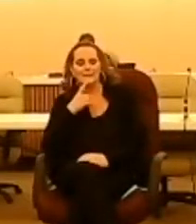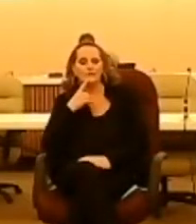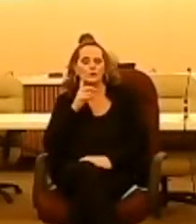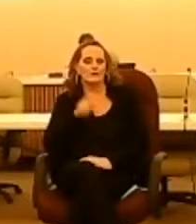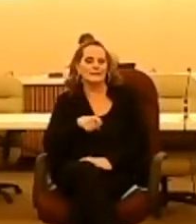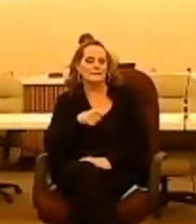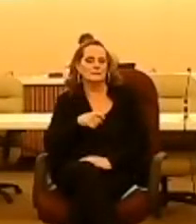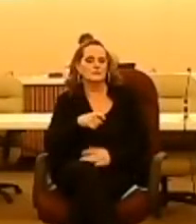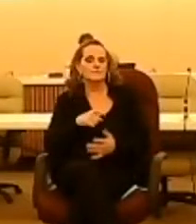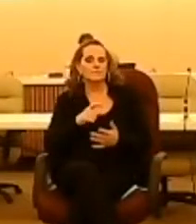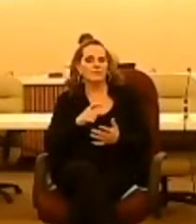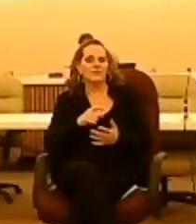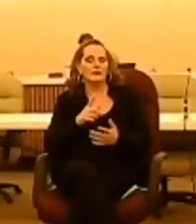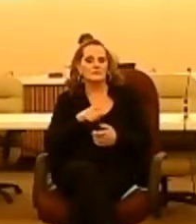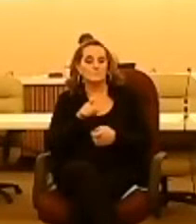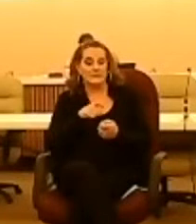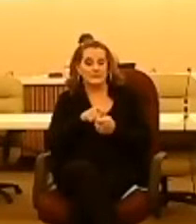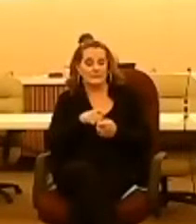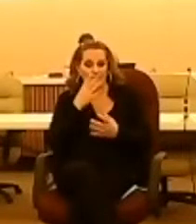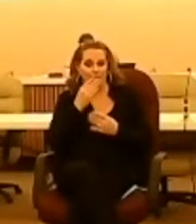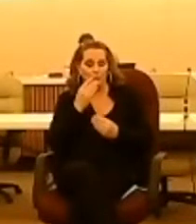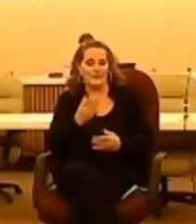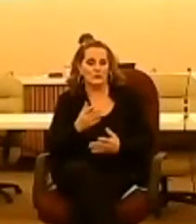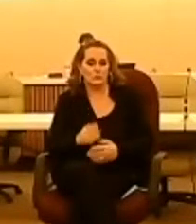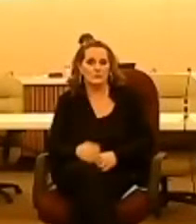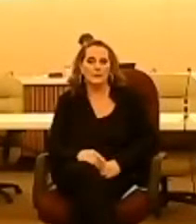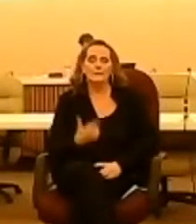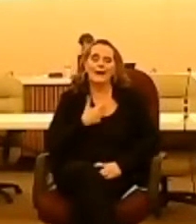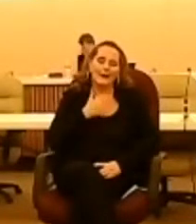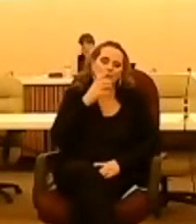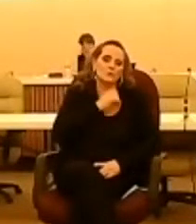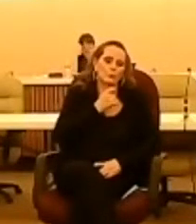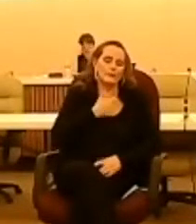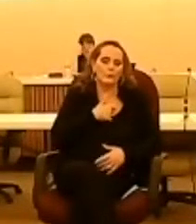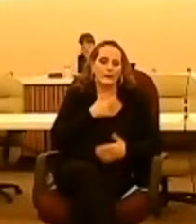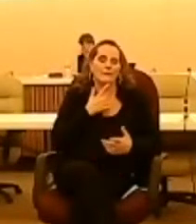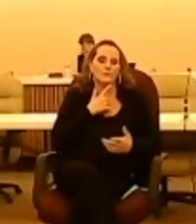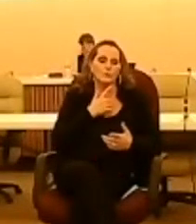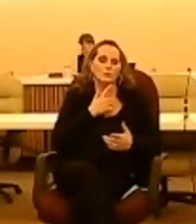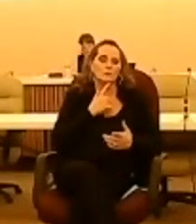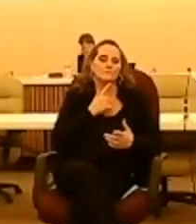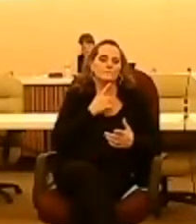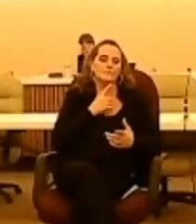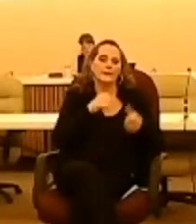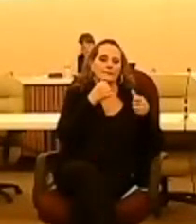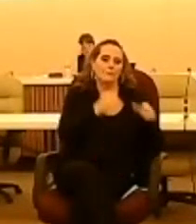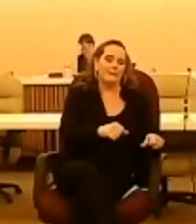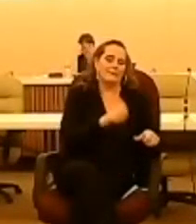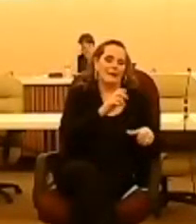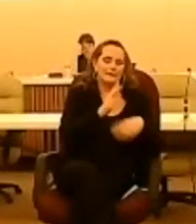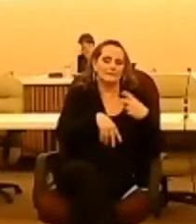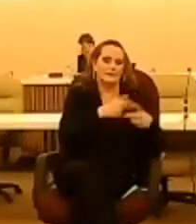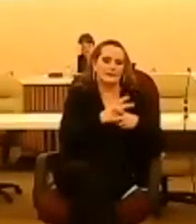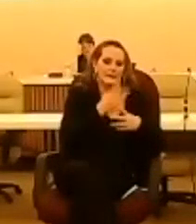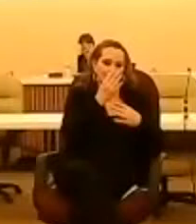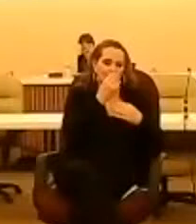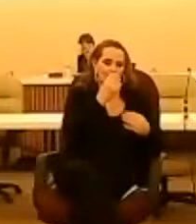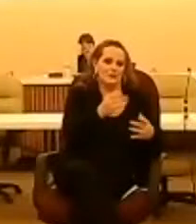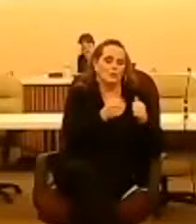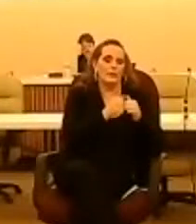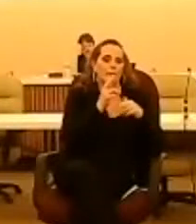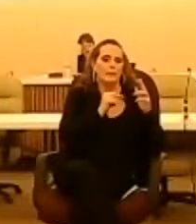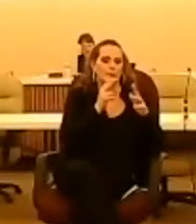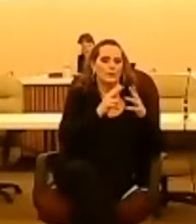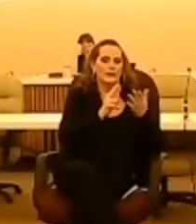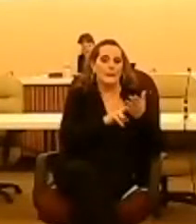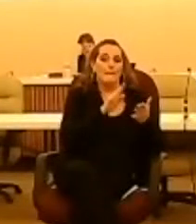information, I just asked- certainly can right, get that. I just asked. I assume we would normally have to submit that type of information with the building permit. Am I And-